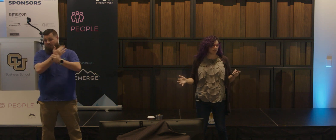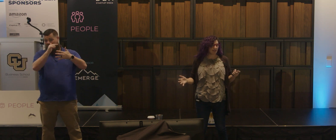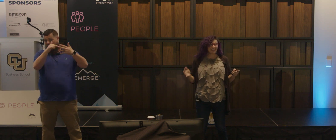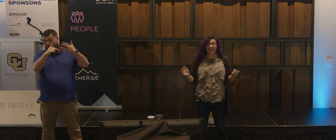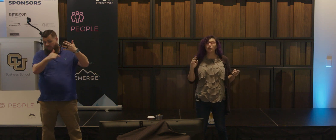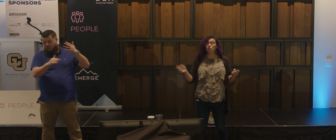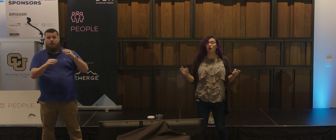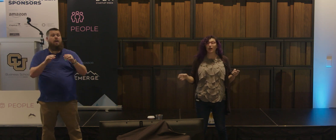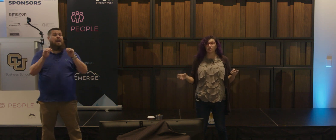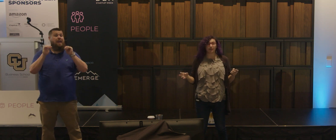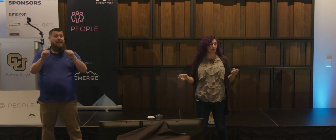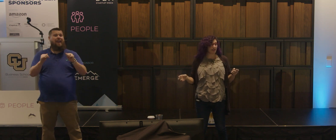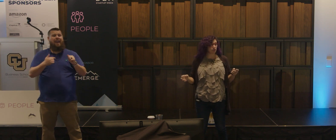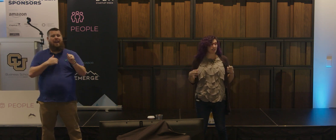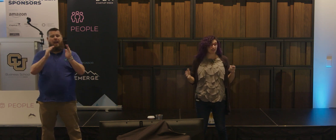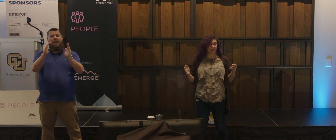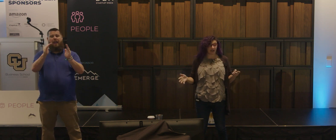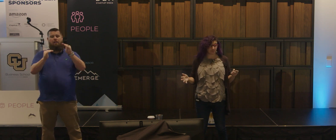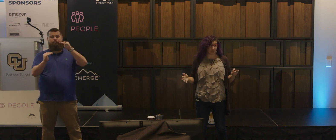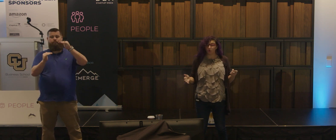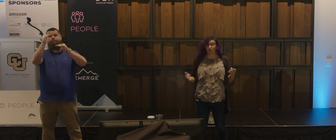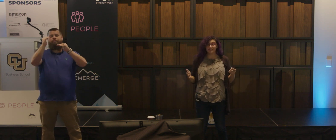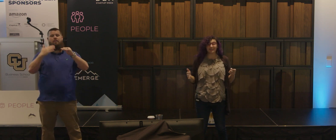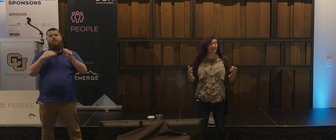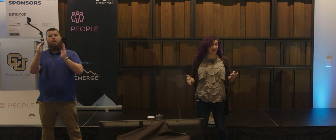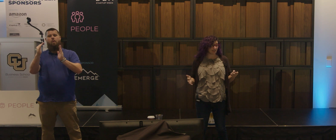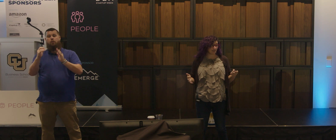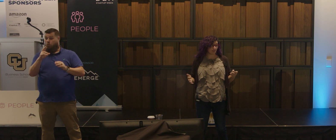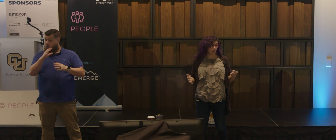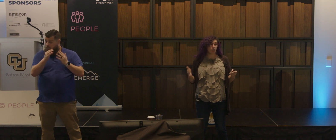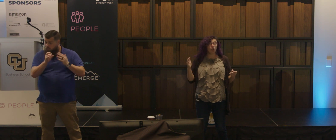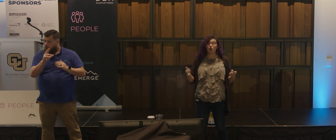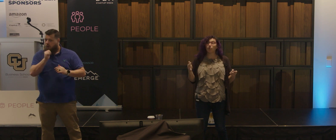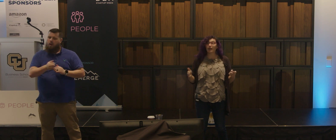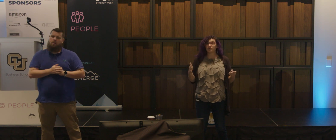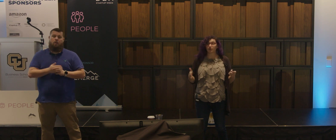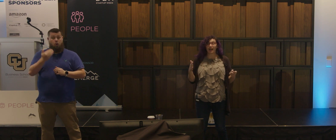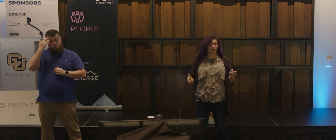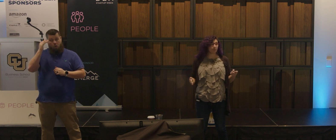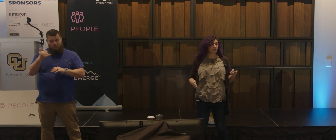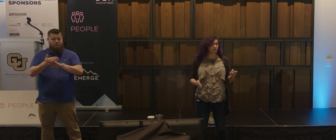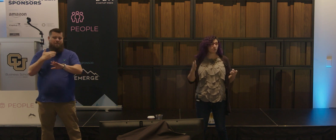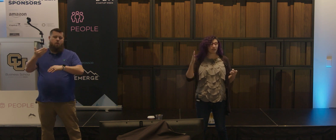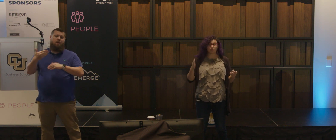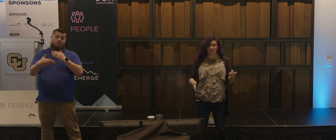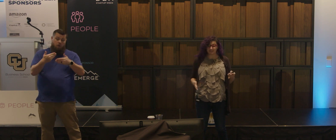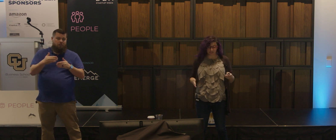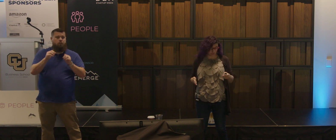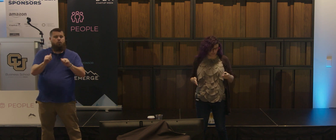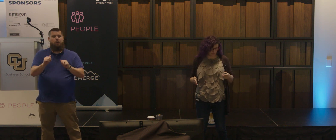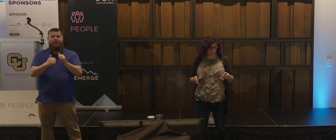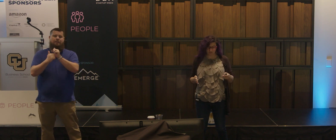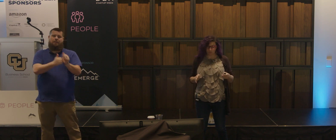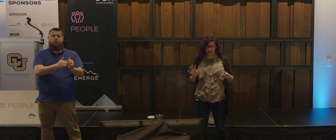want. Can you go outside that range? Is that an option, or is it not? Know that before the hiring process so that you can